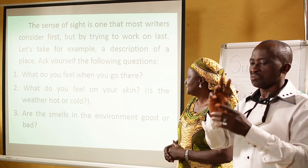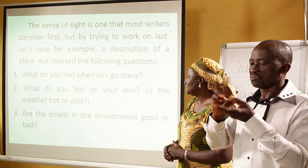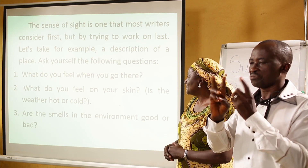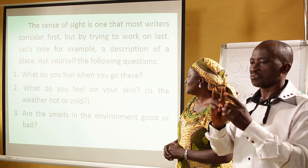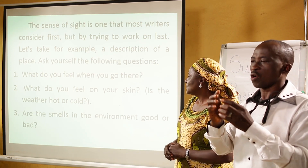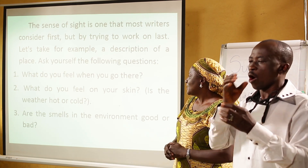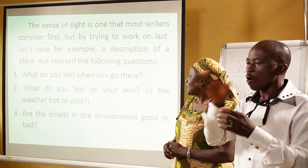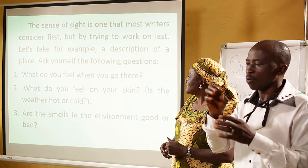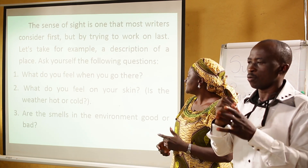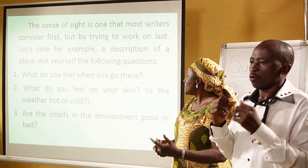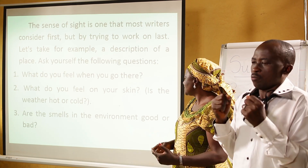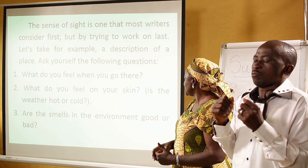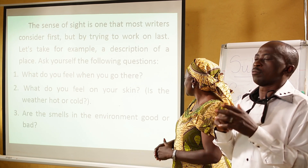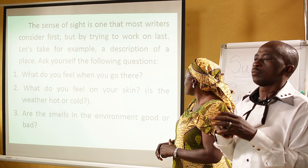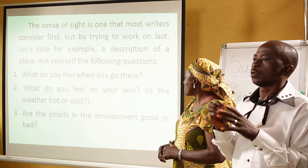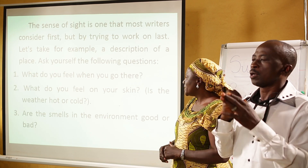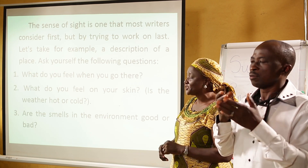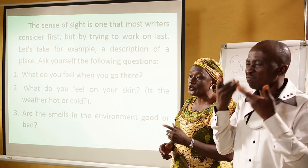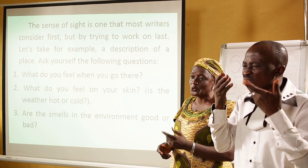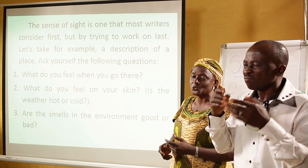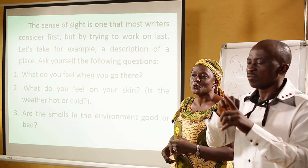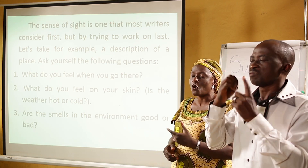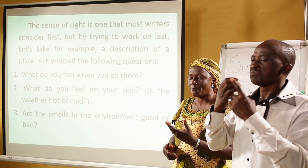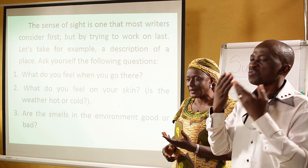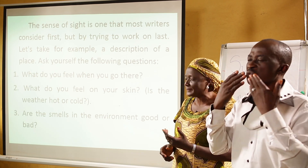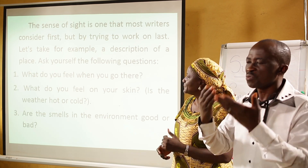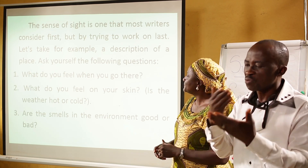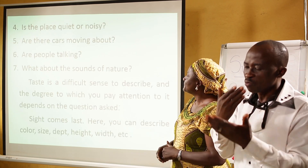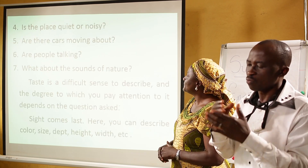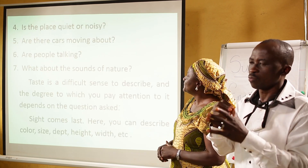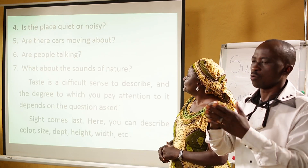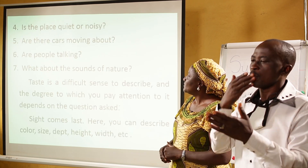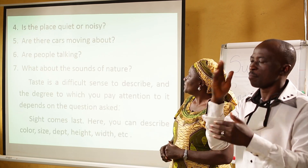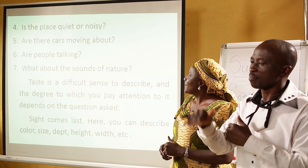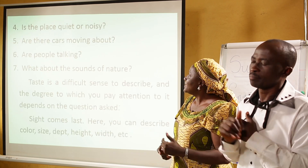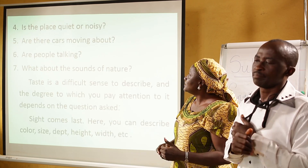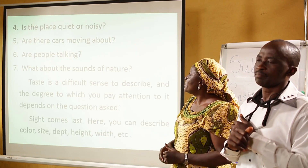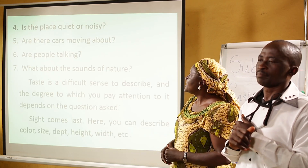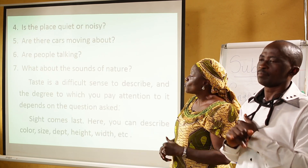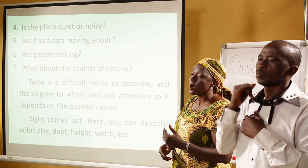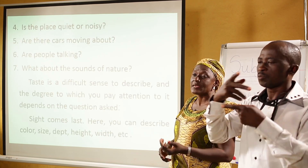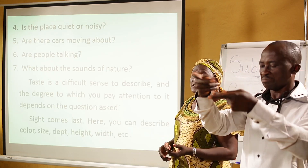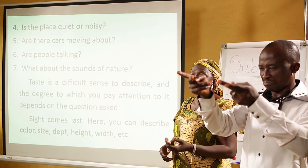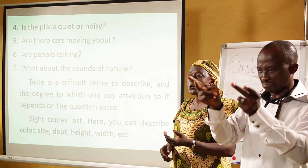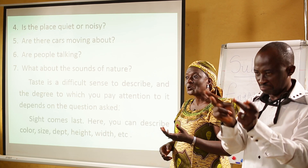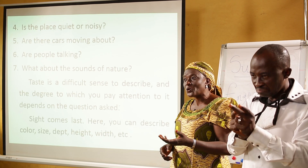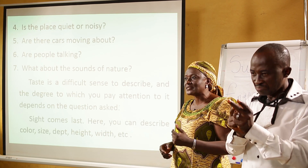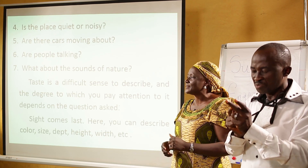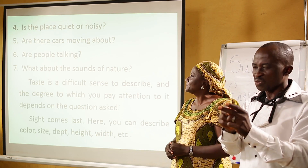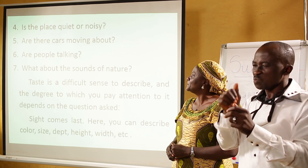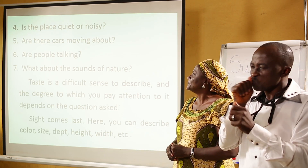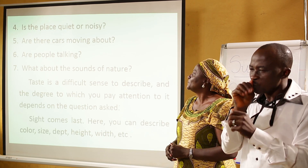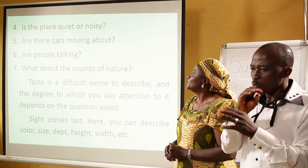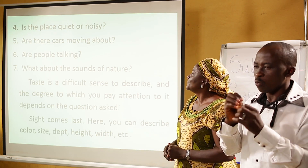cold? Are the smells in the environment good or bad? Is the place quiet or